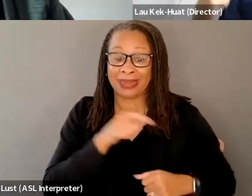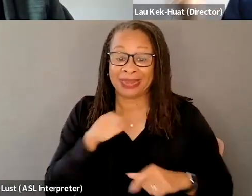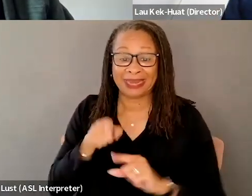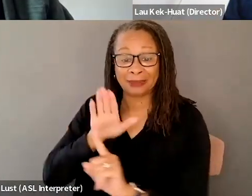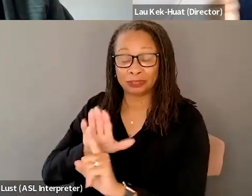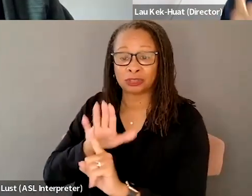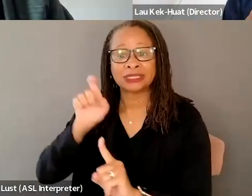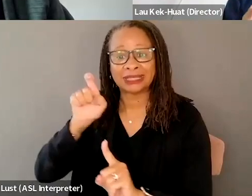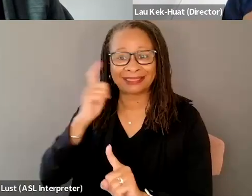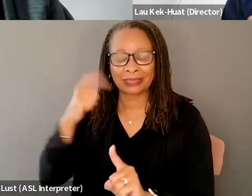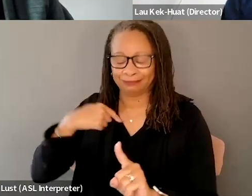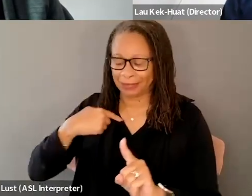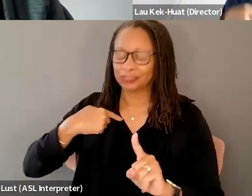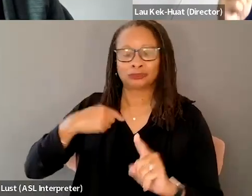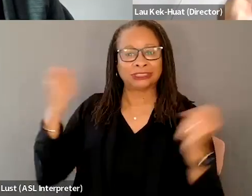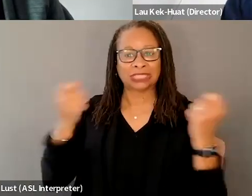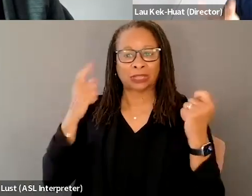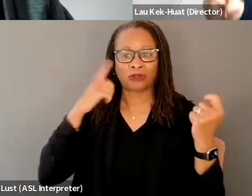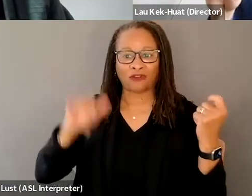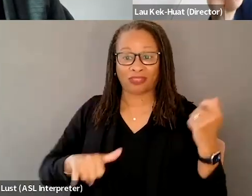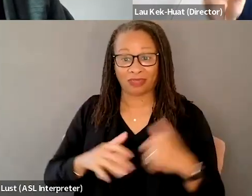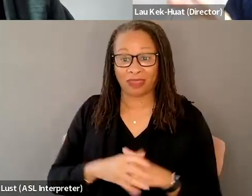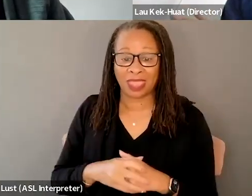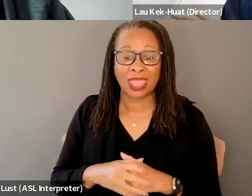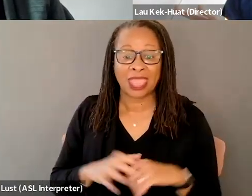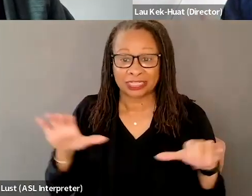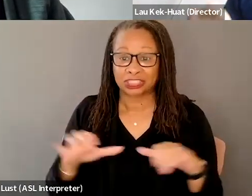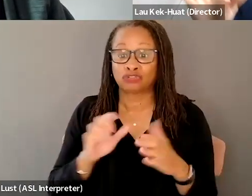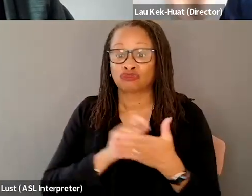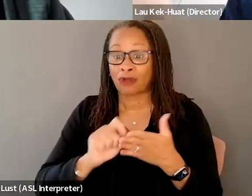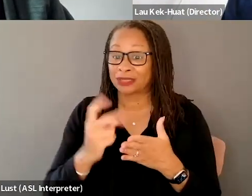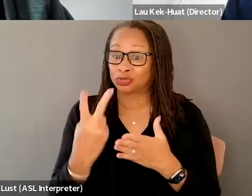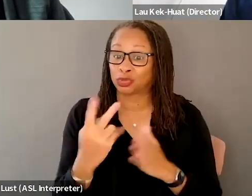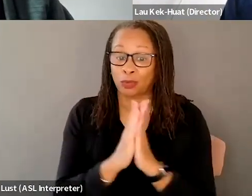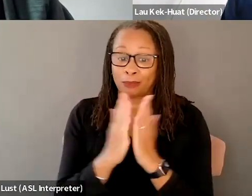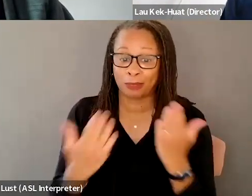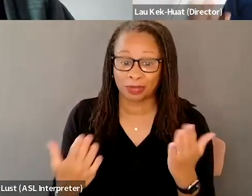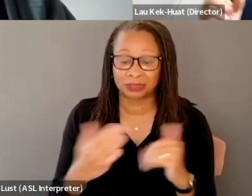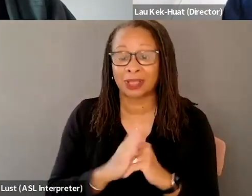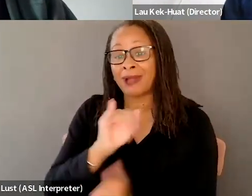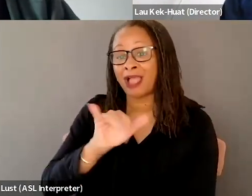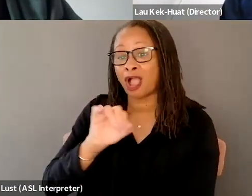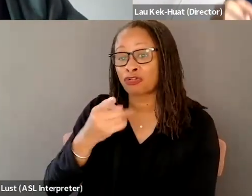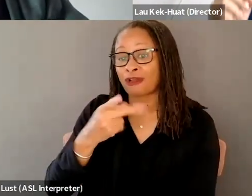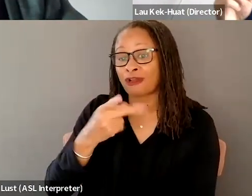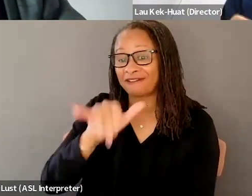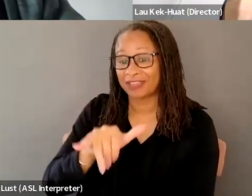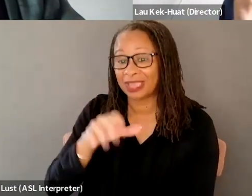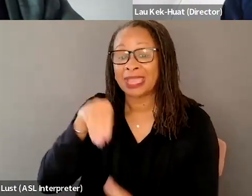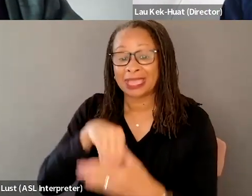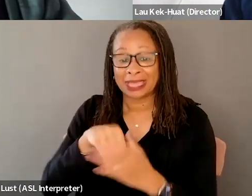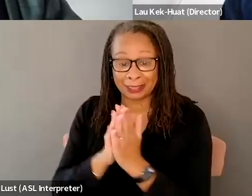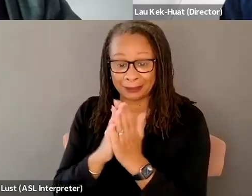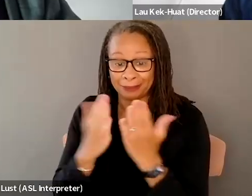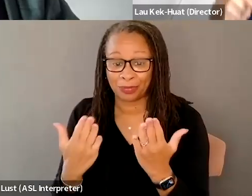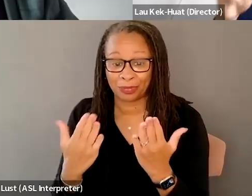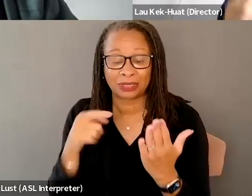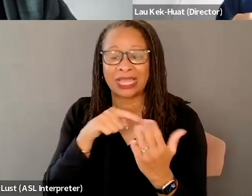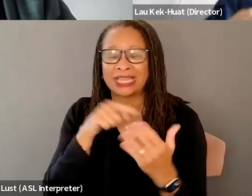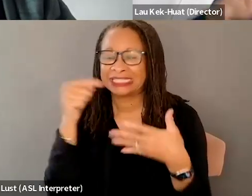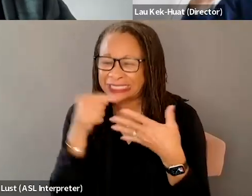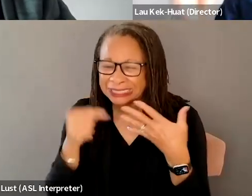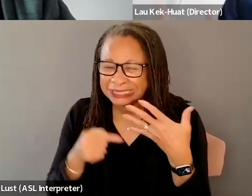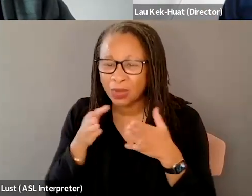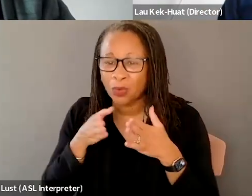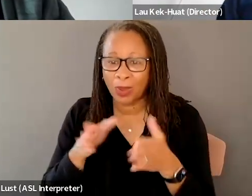he should be celebrated for that. So he did write 2 books, biographies. In the books, in a very detailed way,